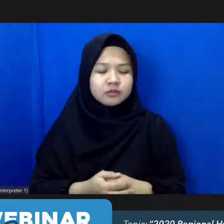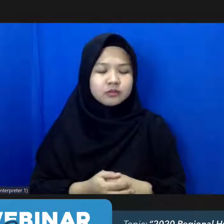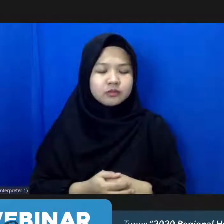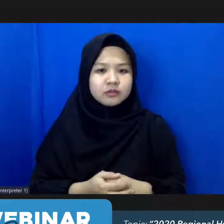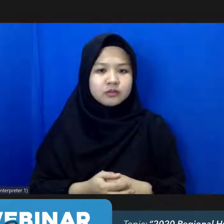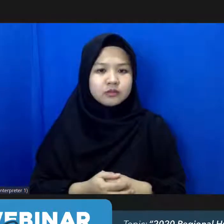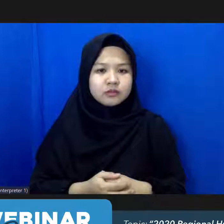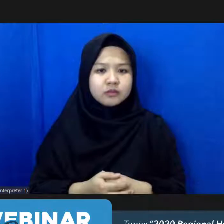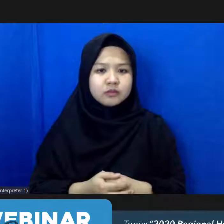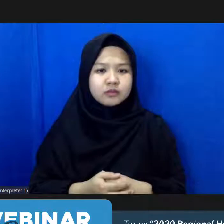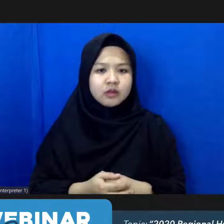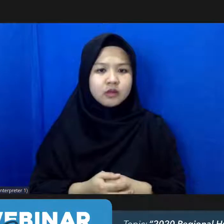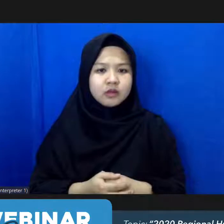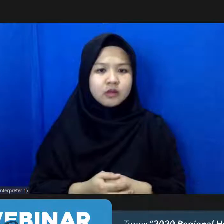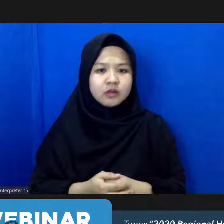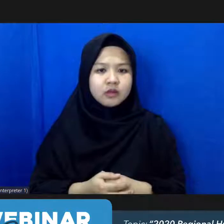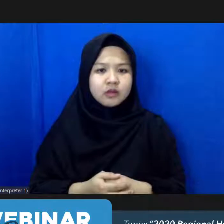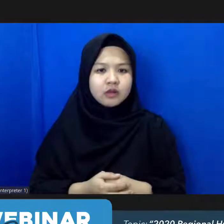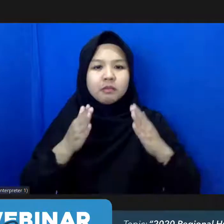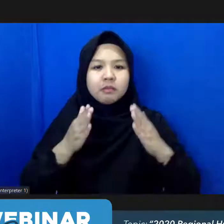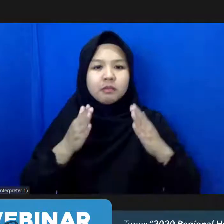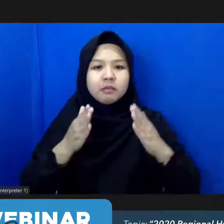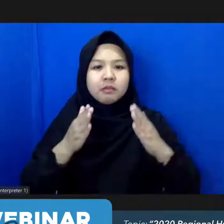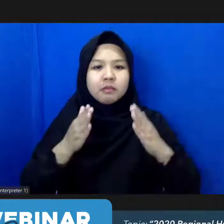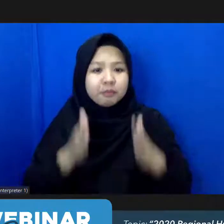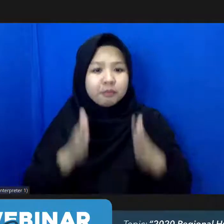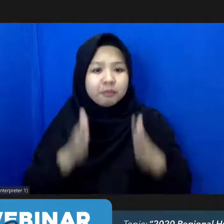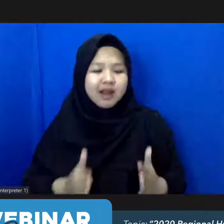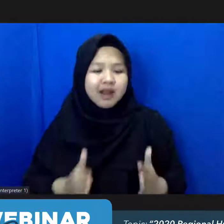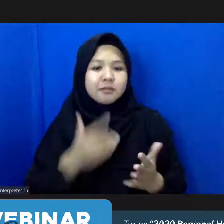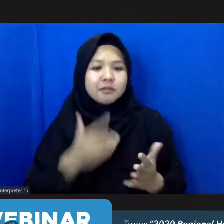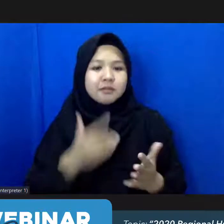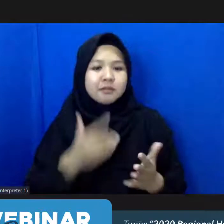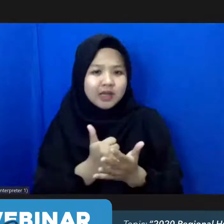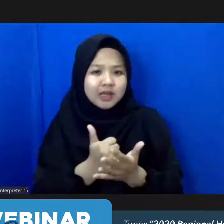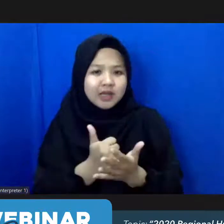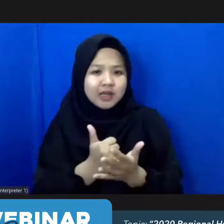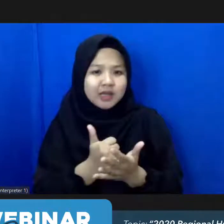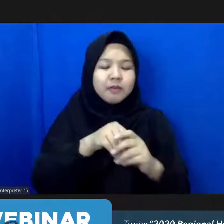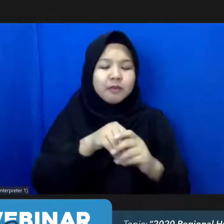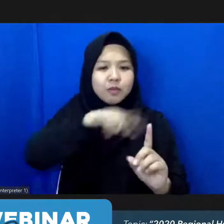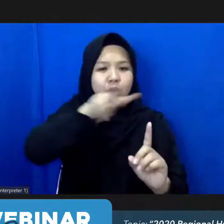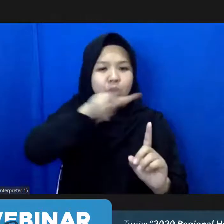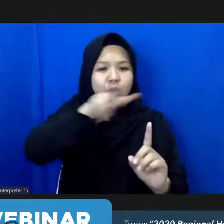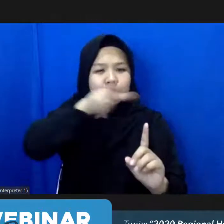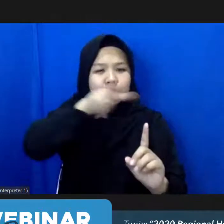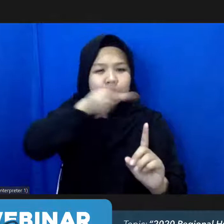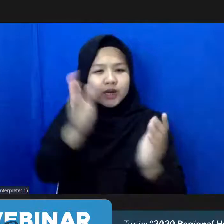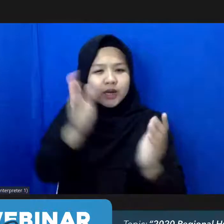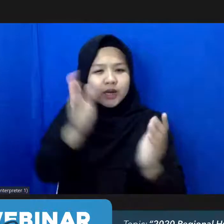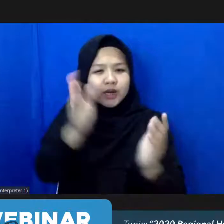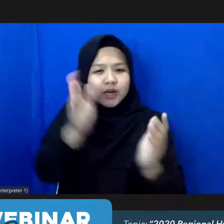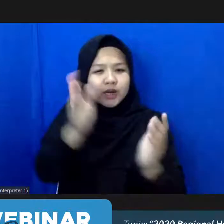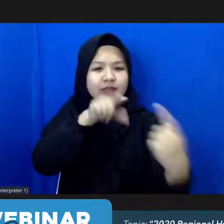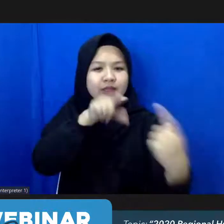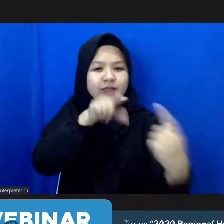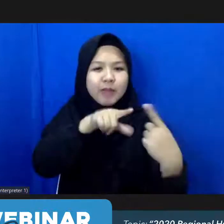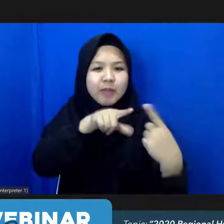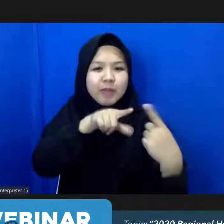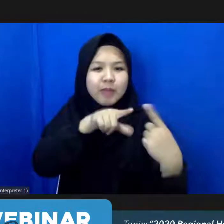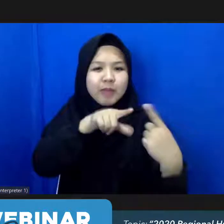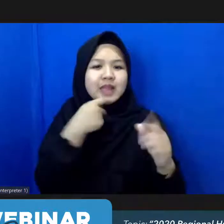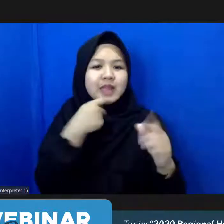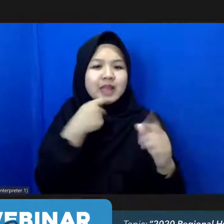there is also a very crucial role in monitoring and feedbacking the programs that